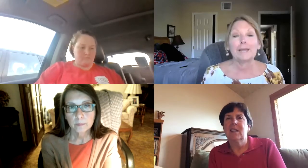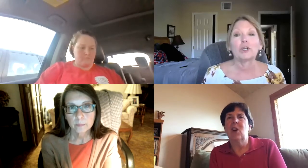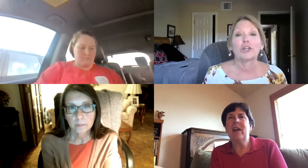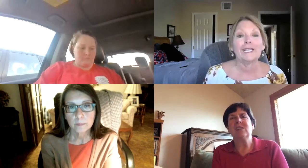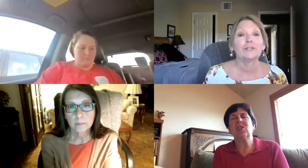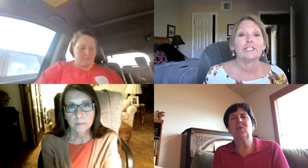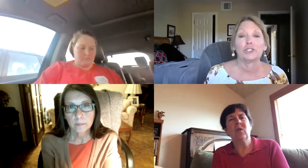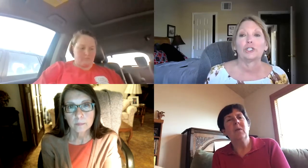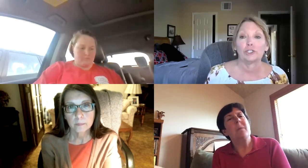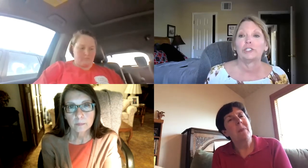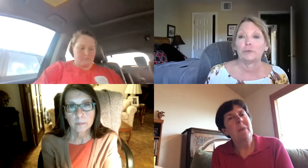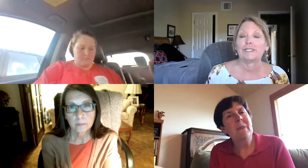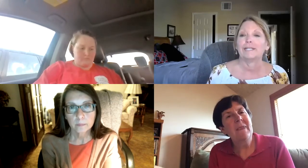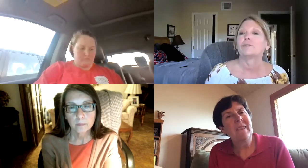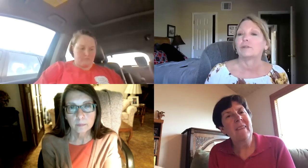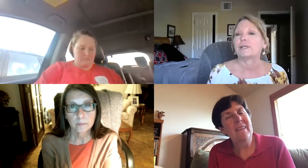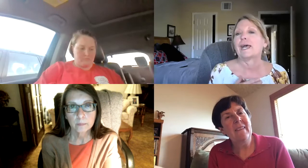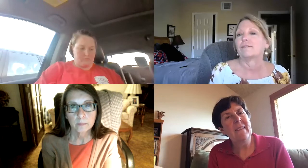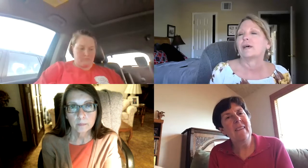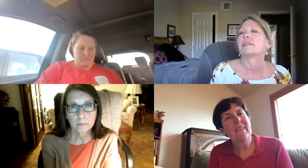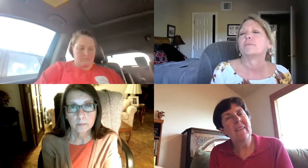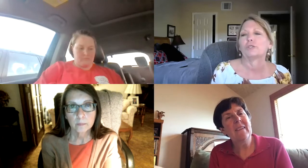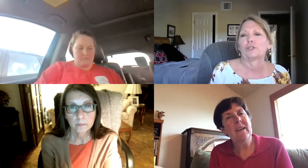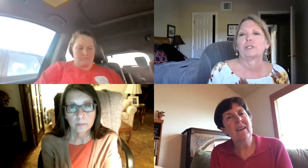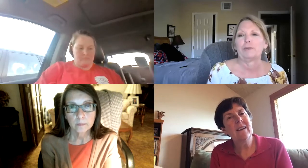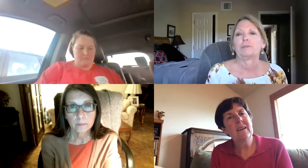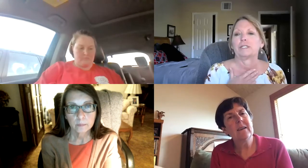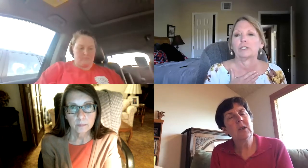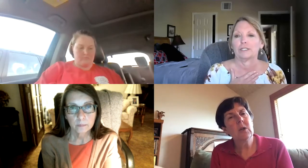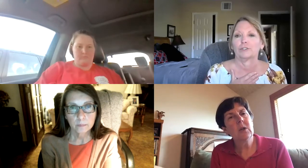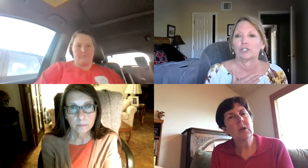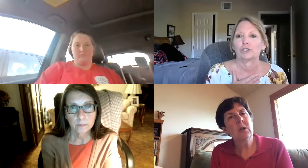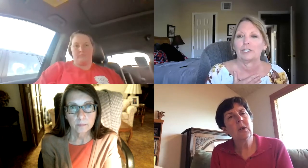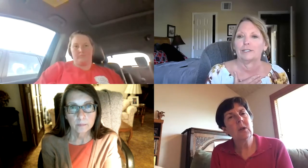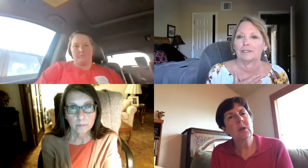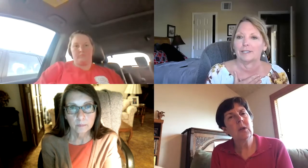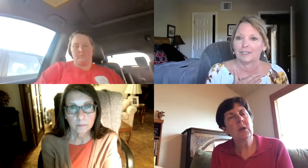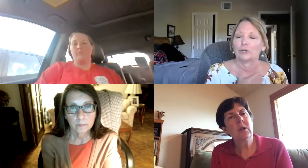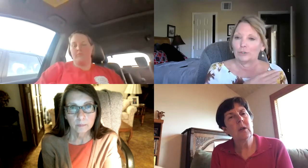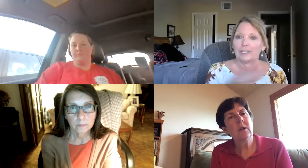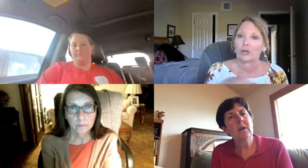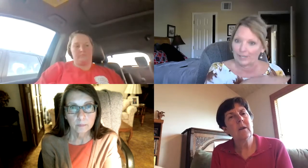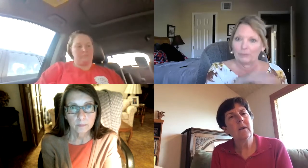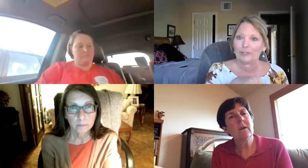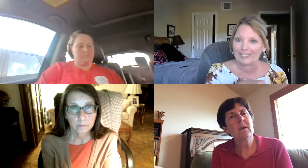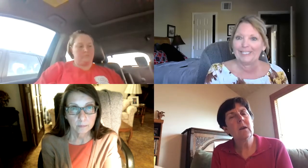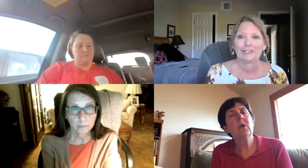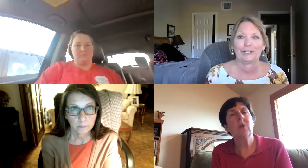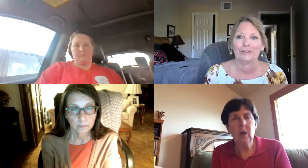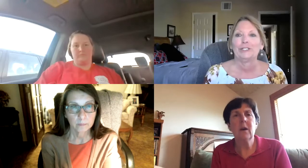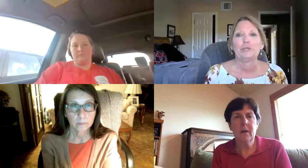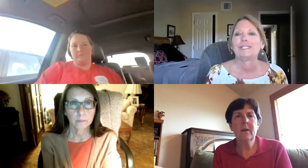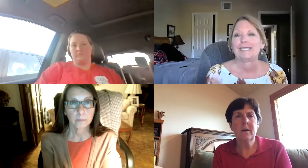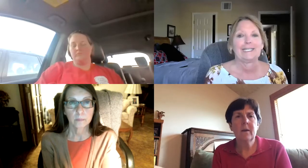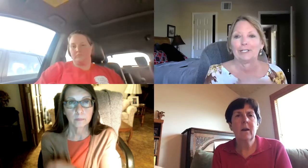If you came to our hearing church, we have at the most 30 people at our little church that's close to in our neighborhood here.